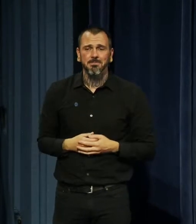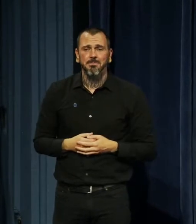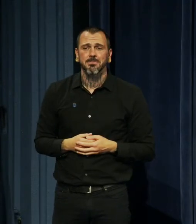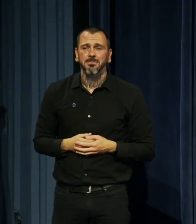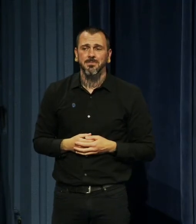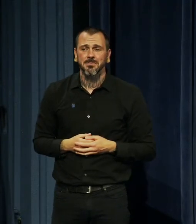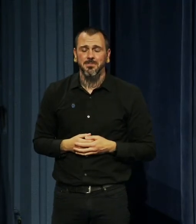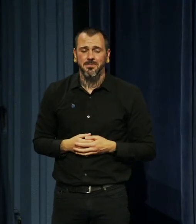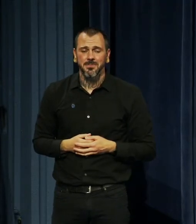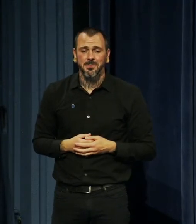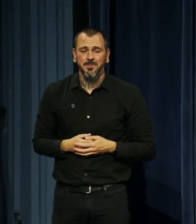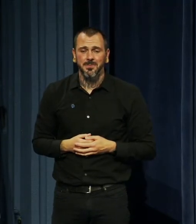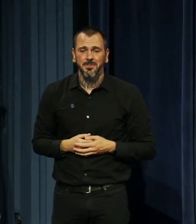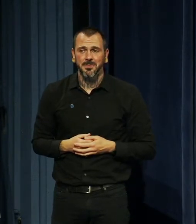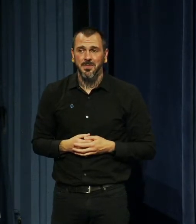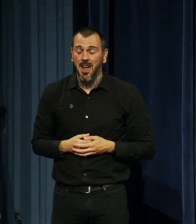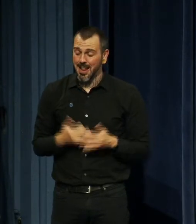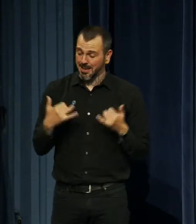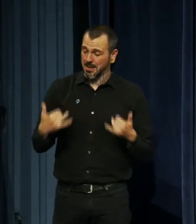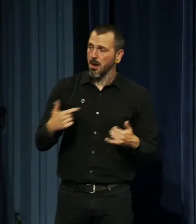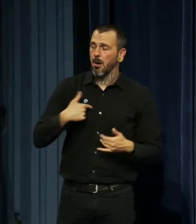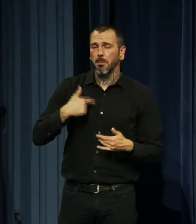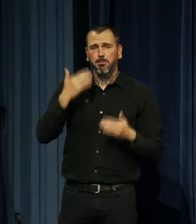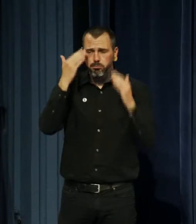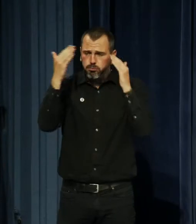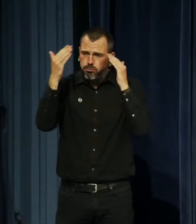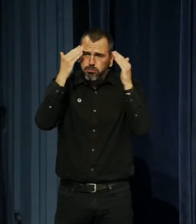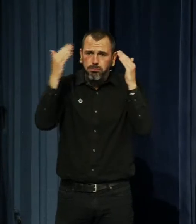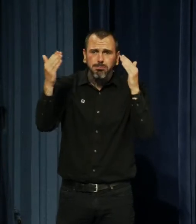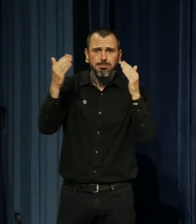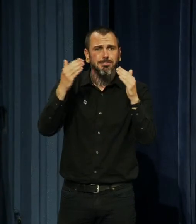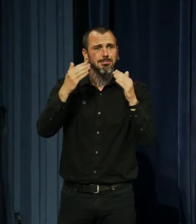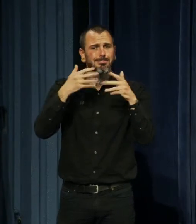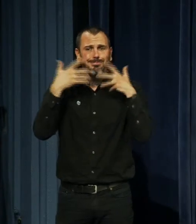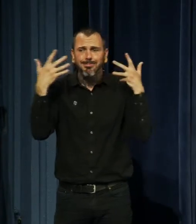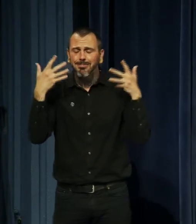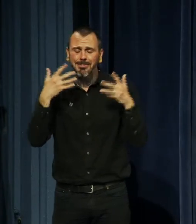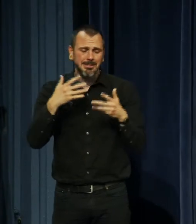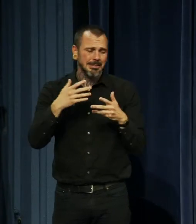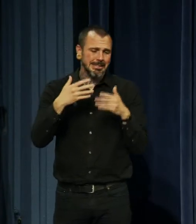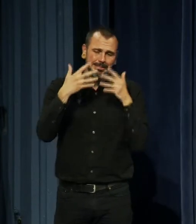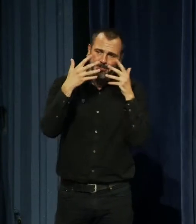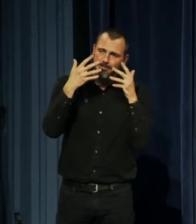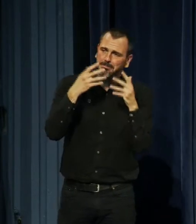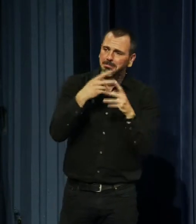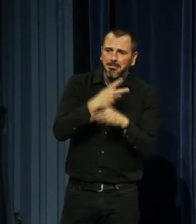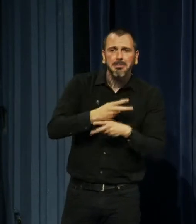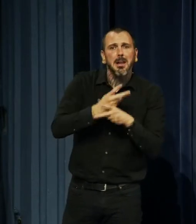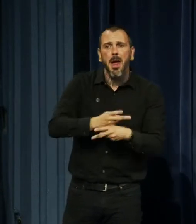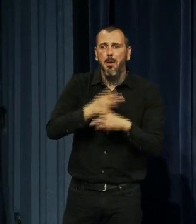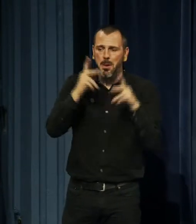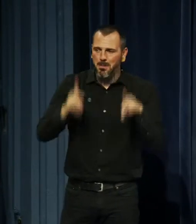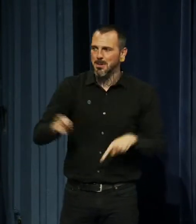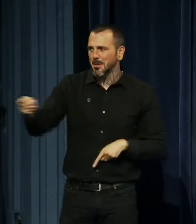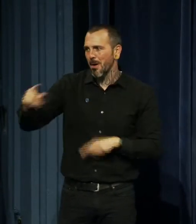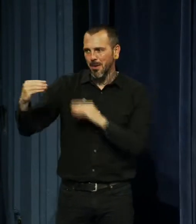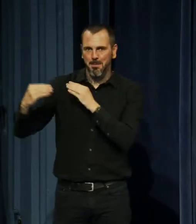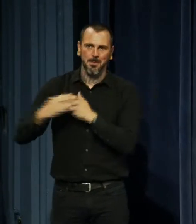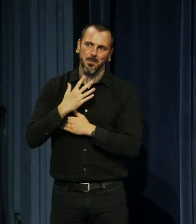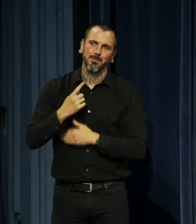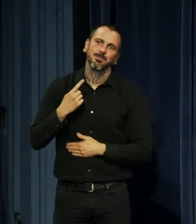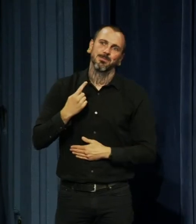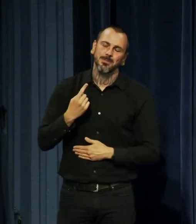And of course, now I'd like to take this opportunity to thank the amazing faculty of Ivany Campus and the student affairs of professionals